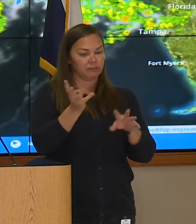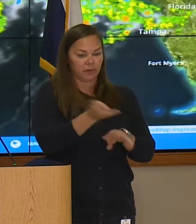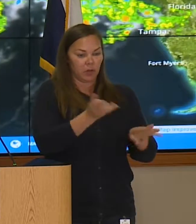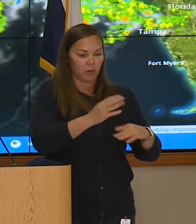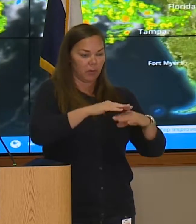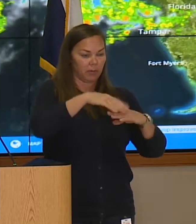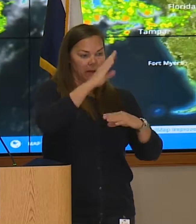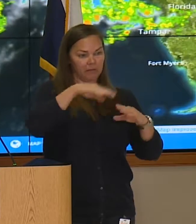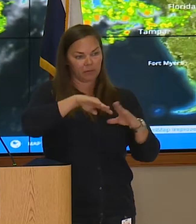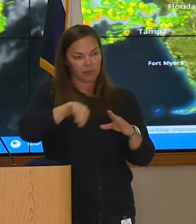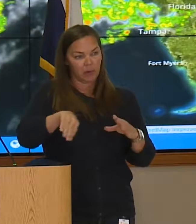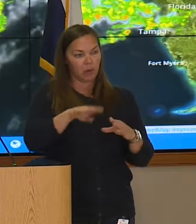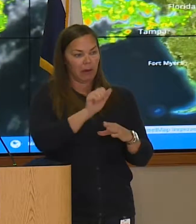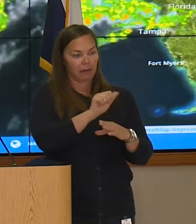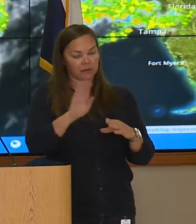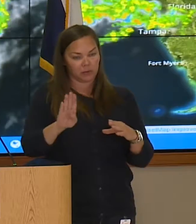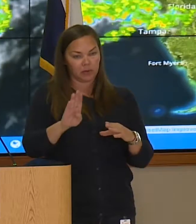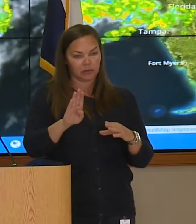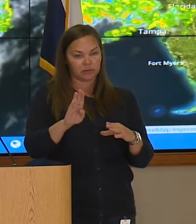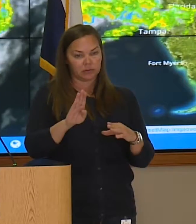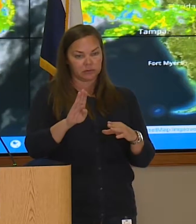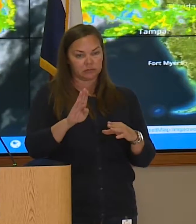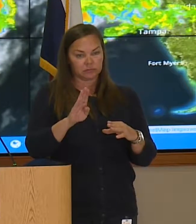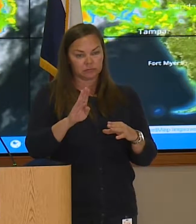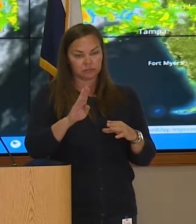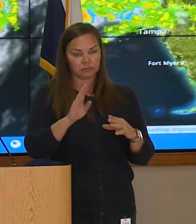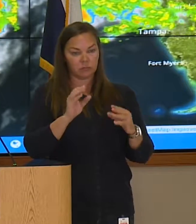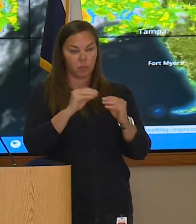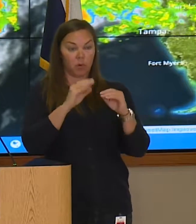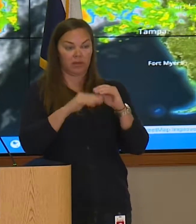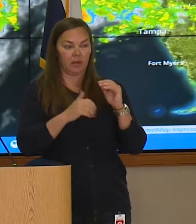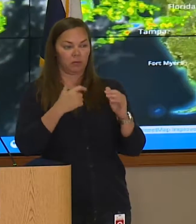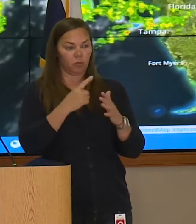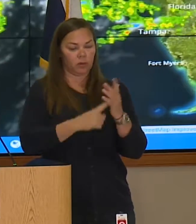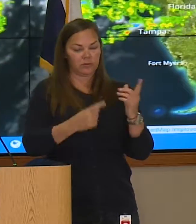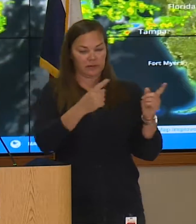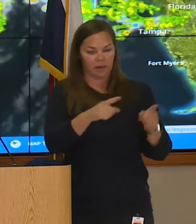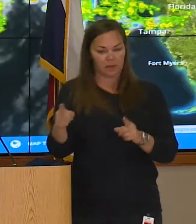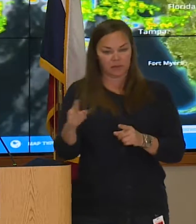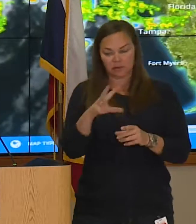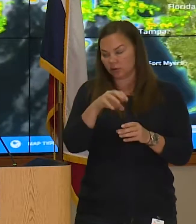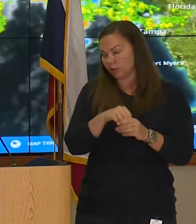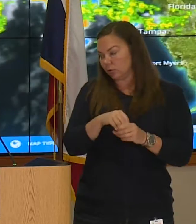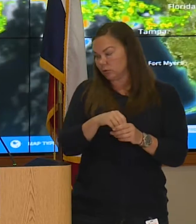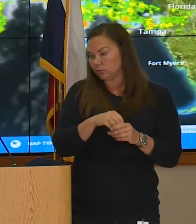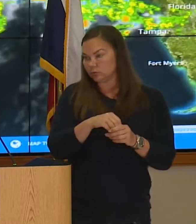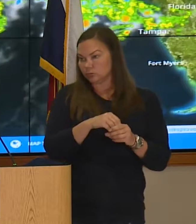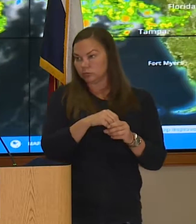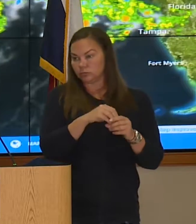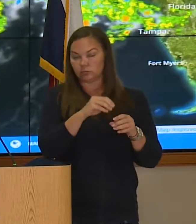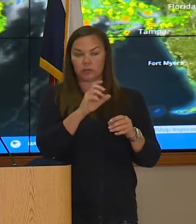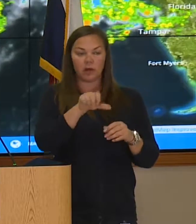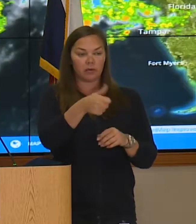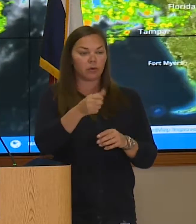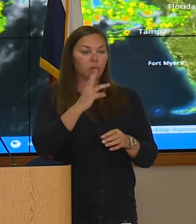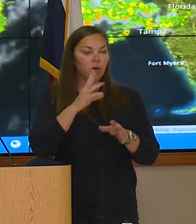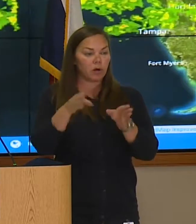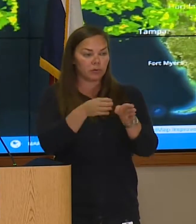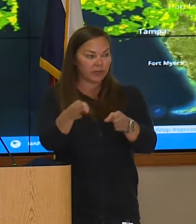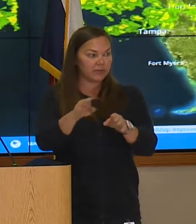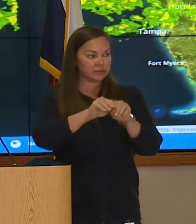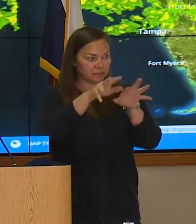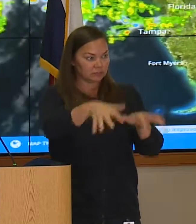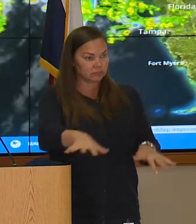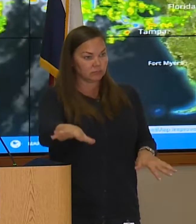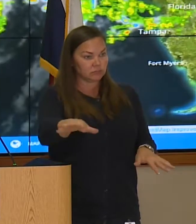beyond the extreme rain event flooding that has already occurred, to include the operations of the outlet structures and auxiliary